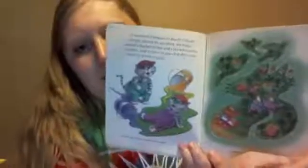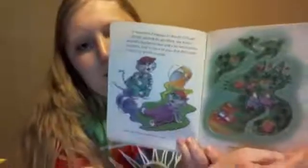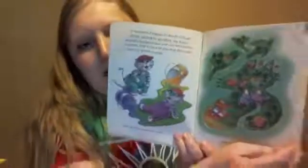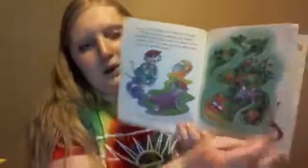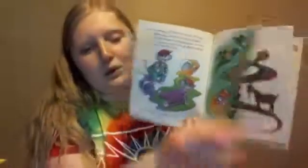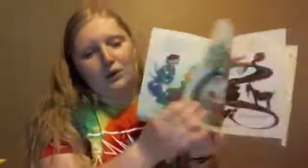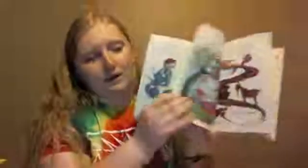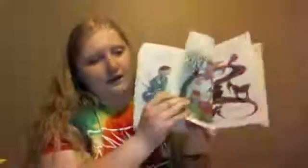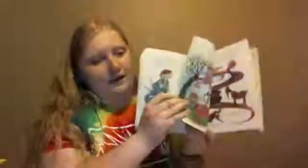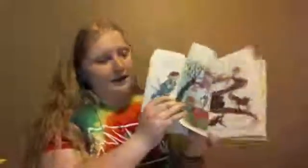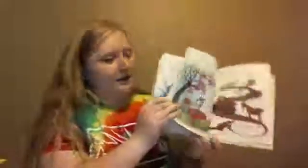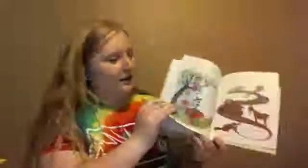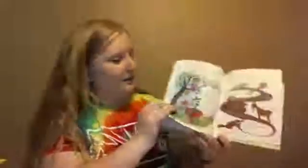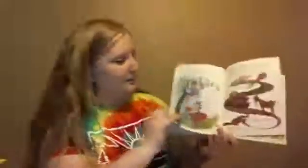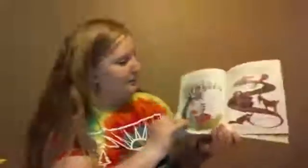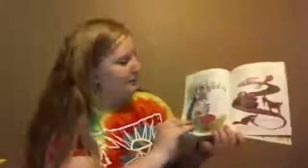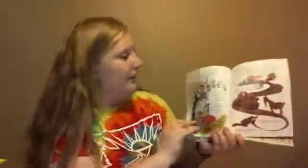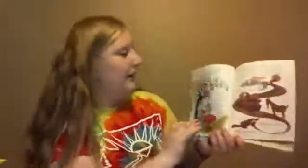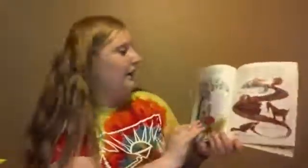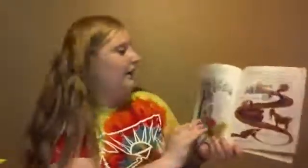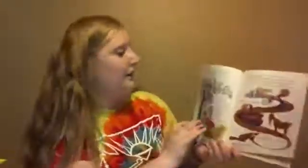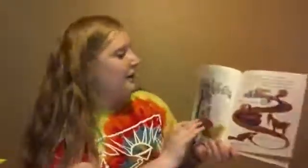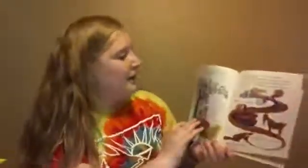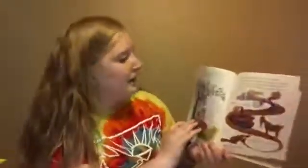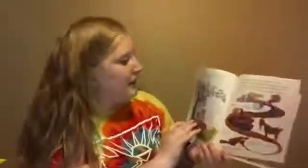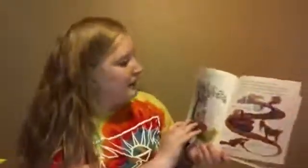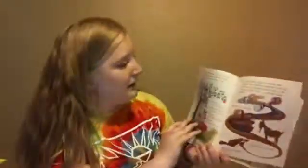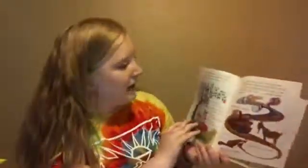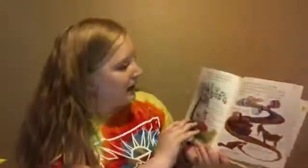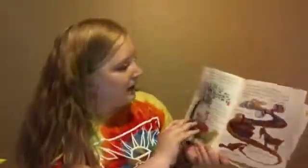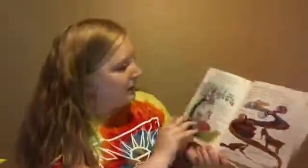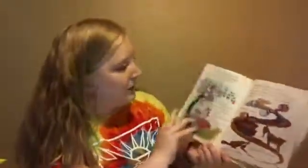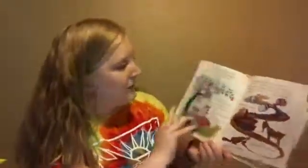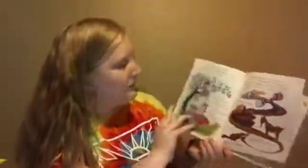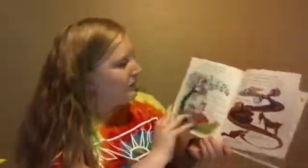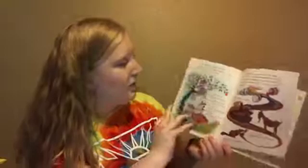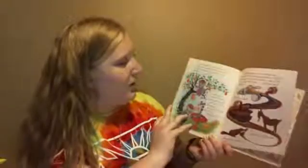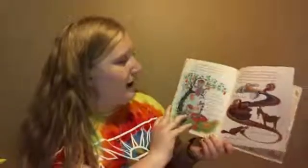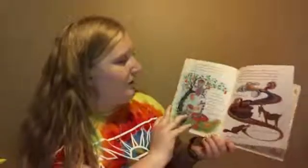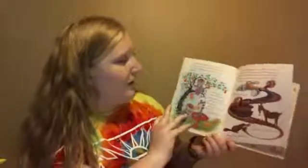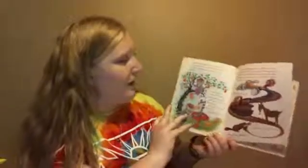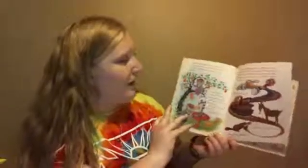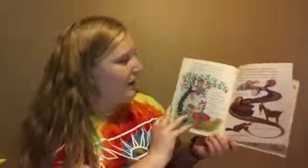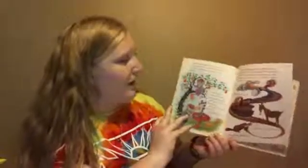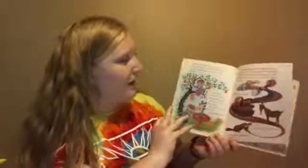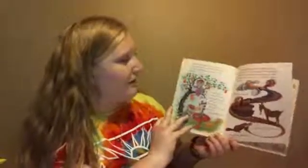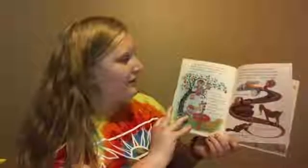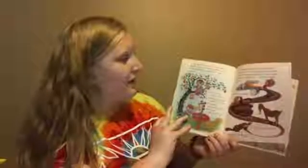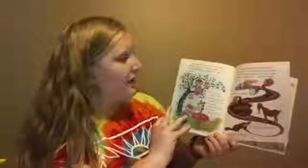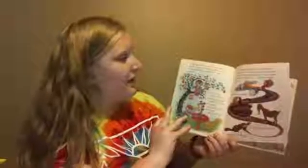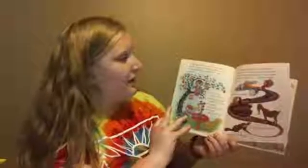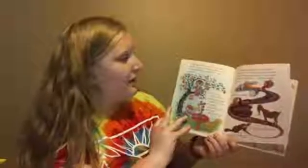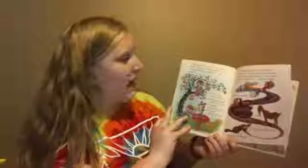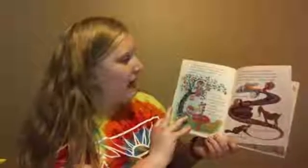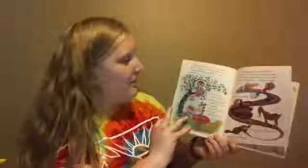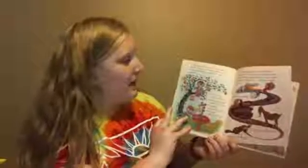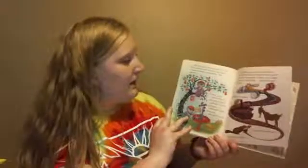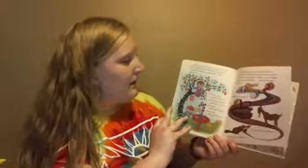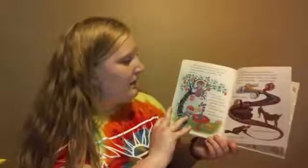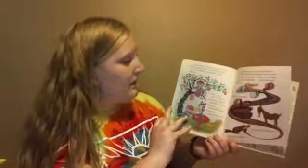Pretty cool, isn't it? Okay. The little kittens were so happy with all the colors they had made that they began